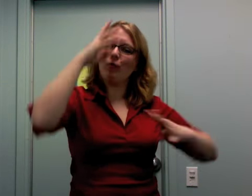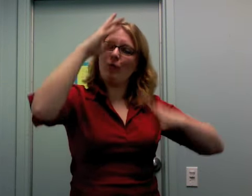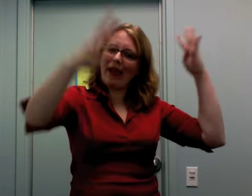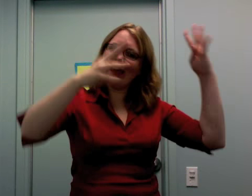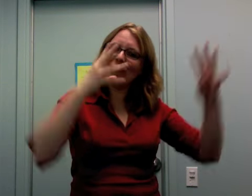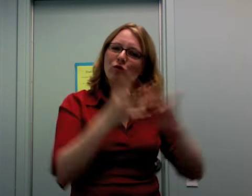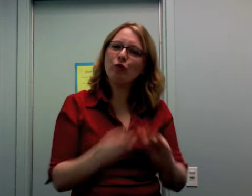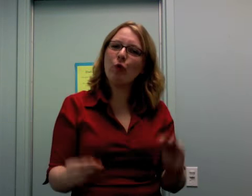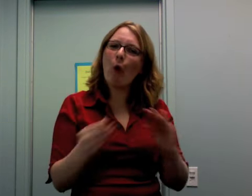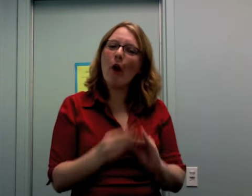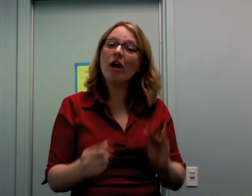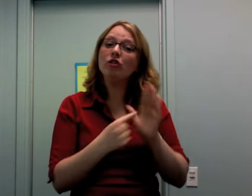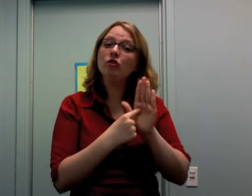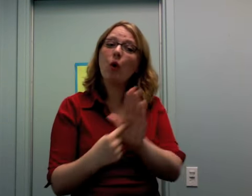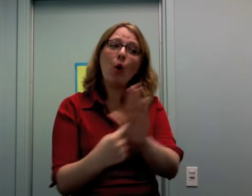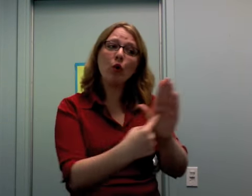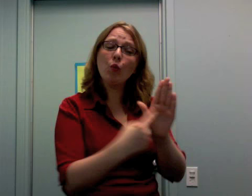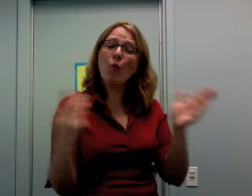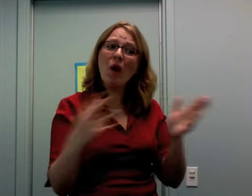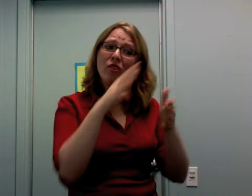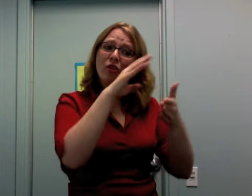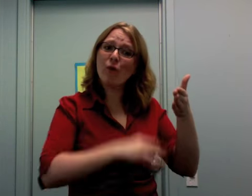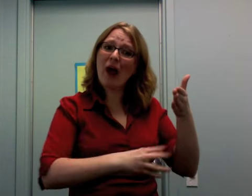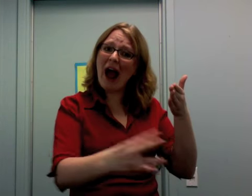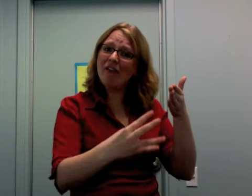you what the graph of the plot looks like.